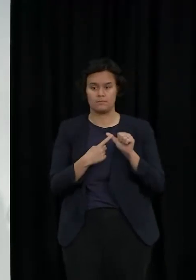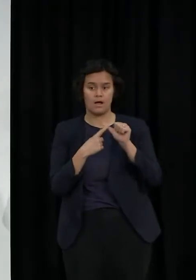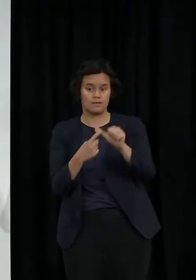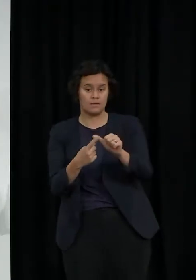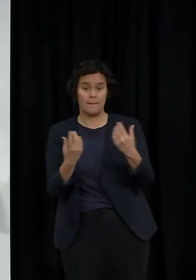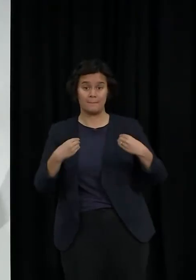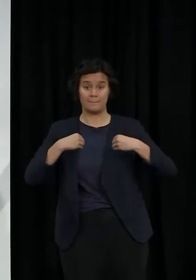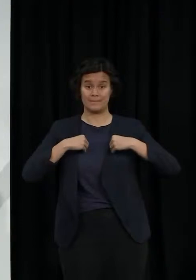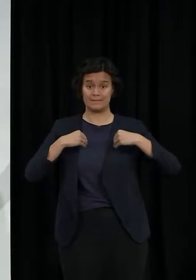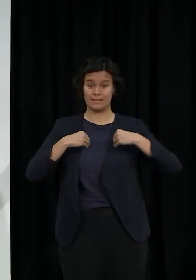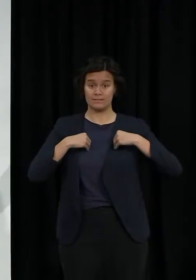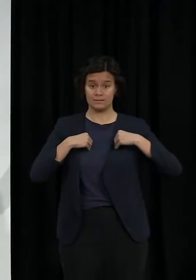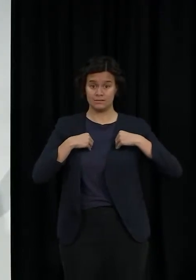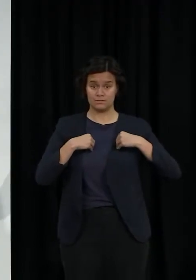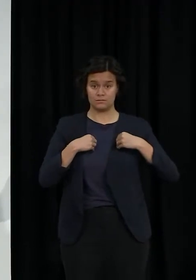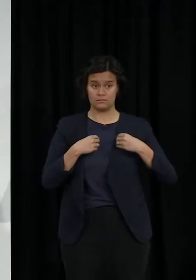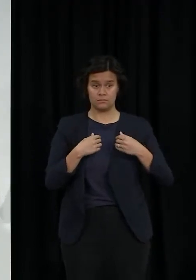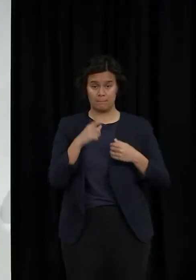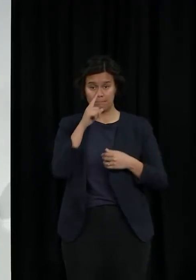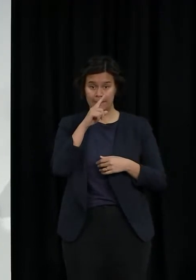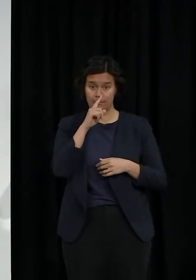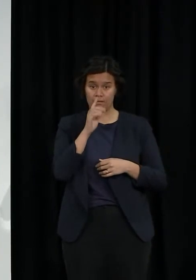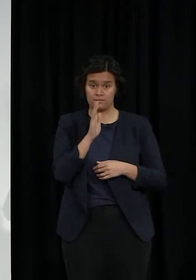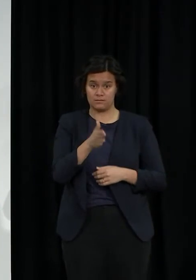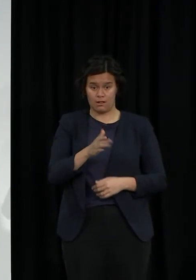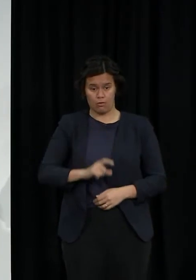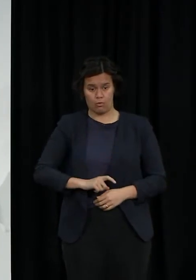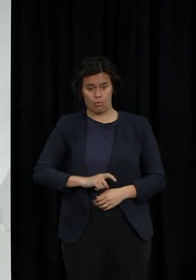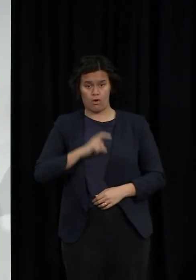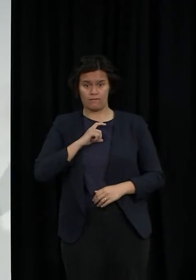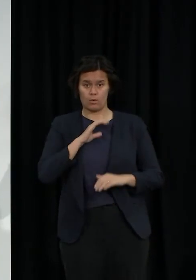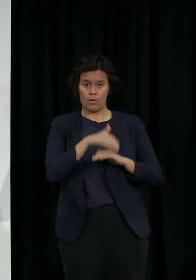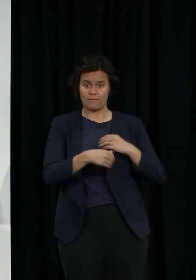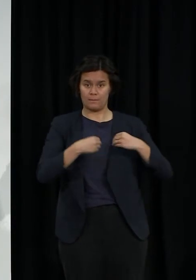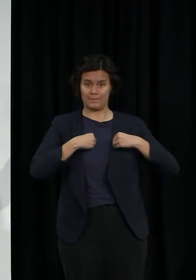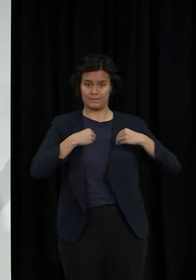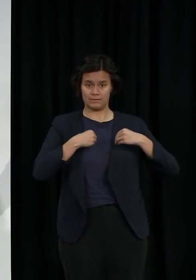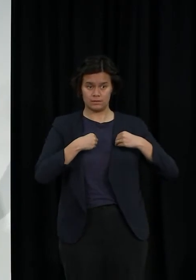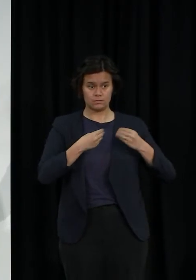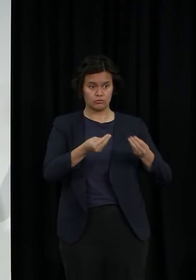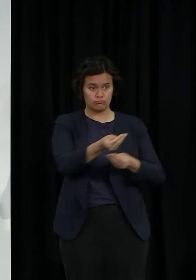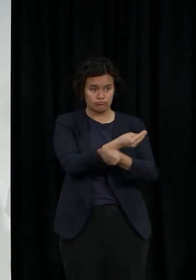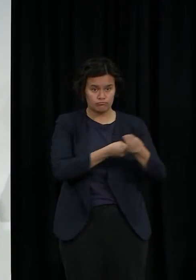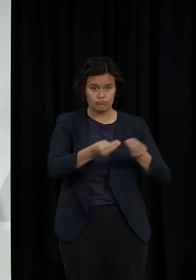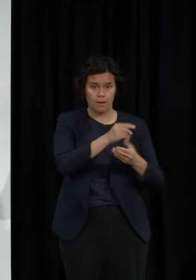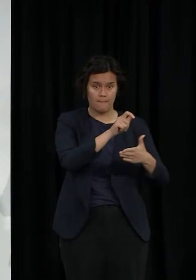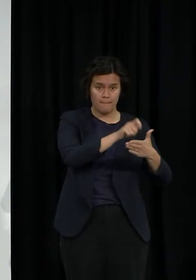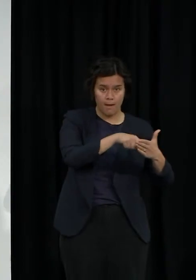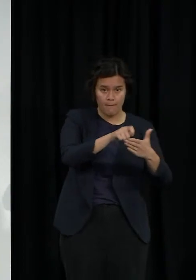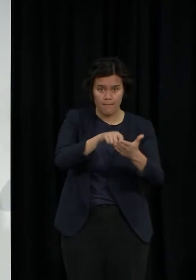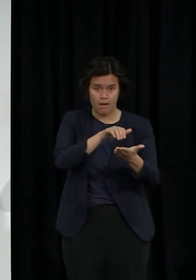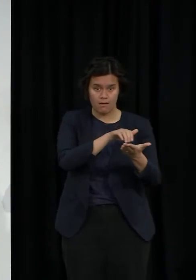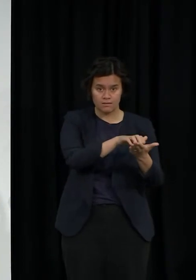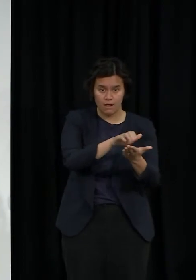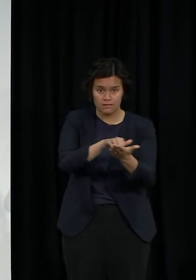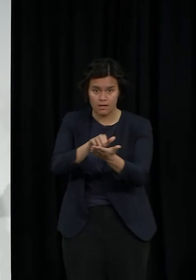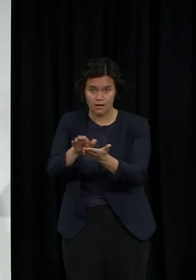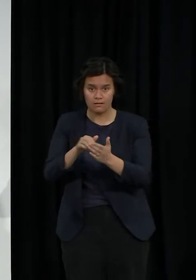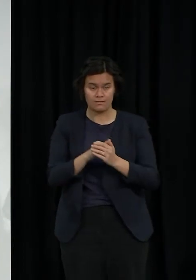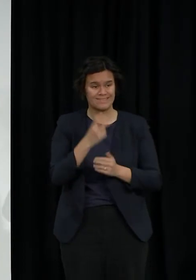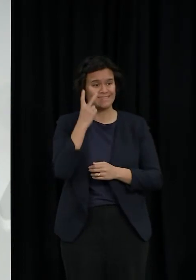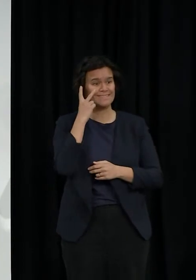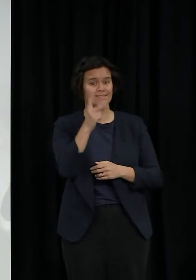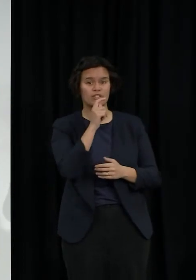this period. And in fact, we've just seen recently the Westpac Consumer Confidence Survey come out, and while it's dropped a